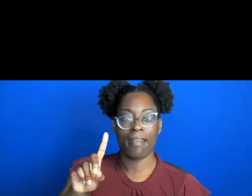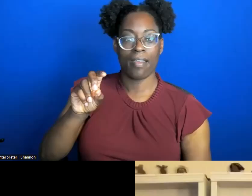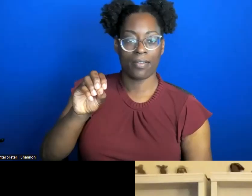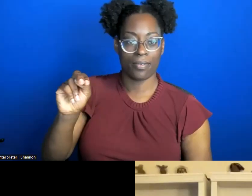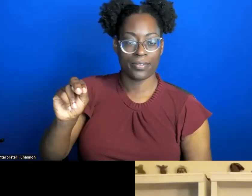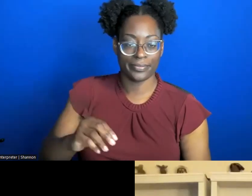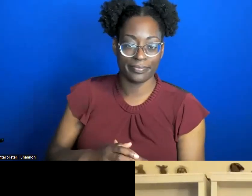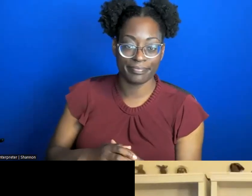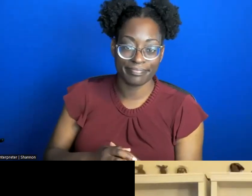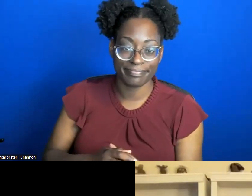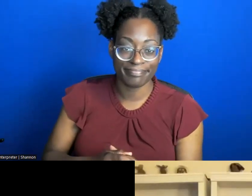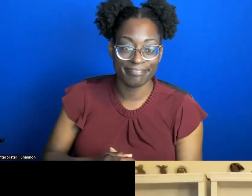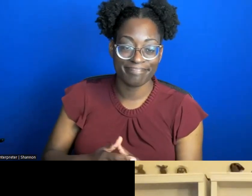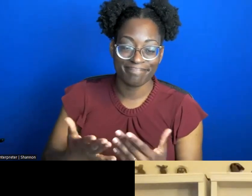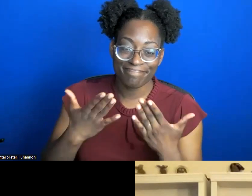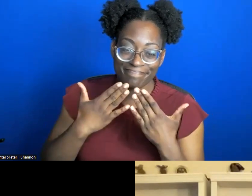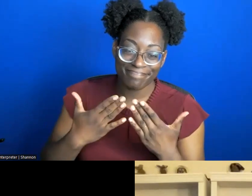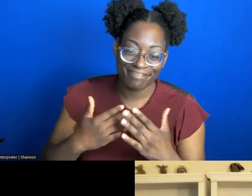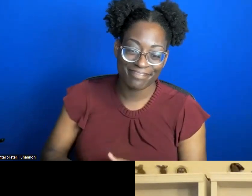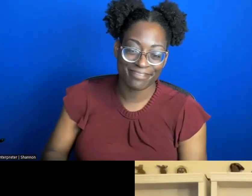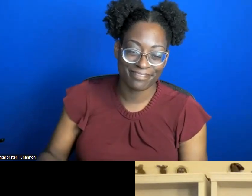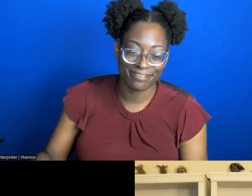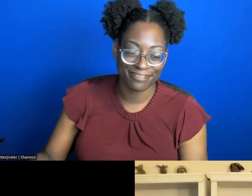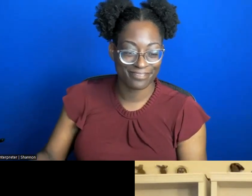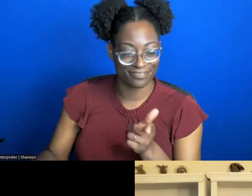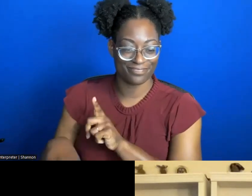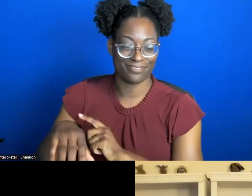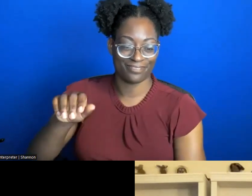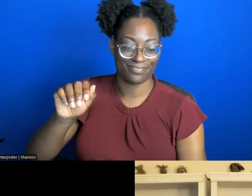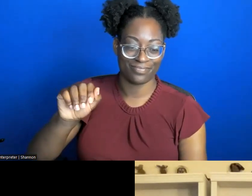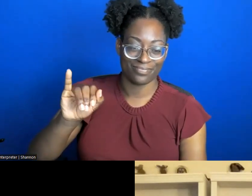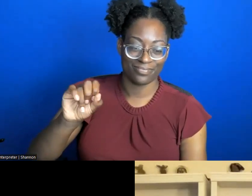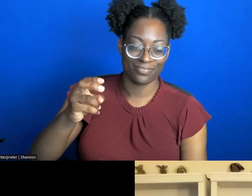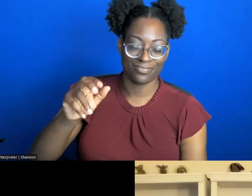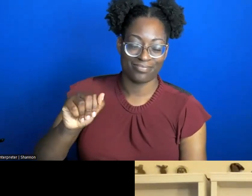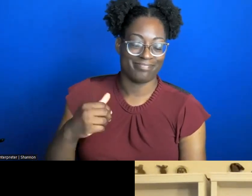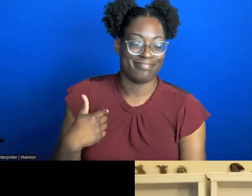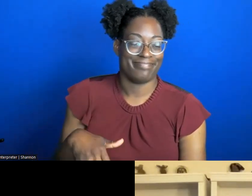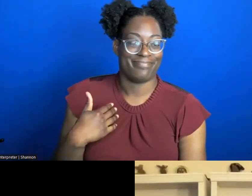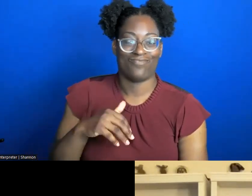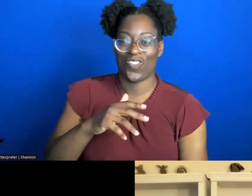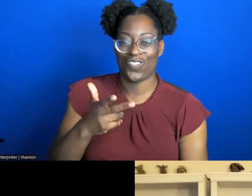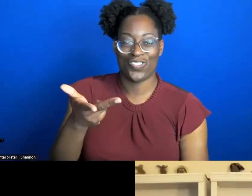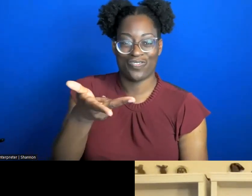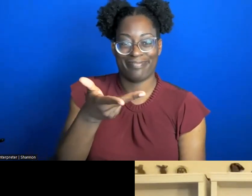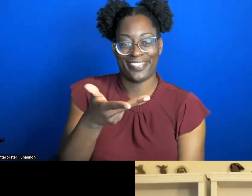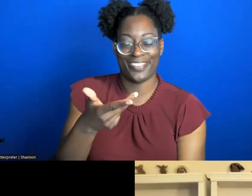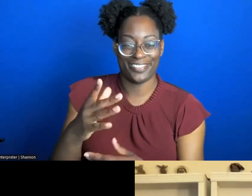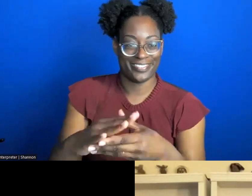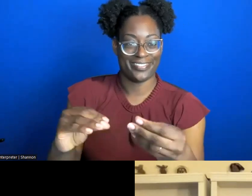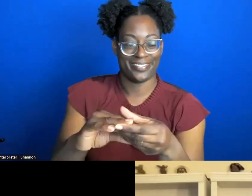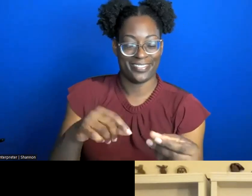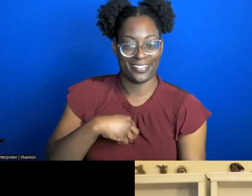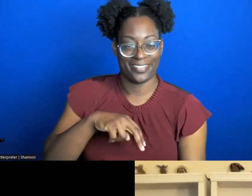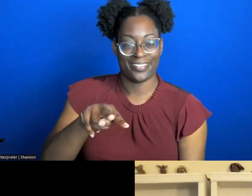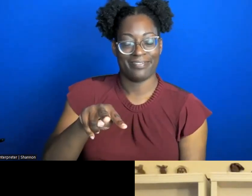Oh my gosh, all I can say is chills, chills, chills from all three of you. Oh, you're about to make me cry. I'm feeling